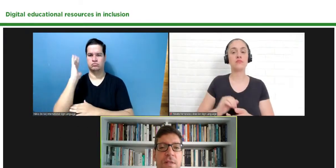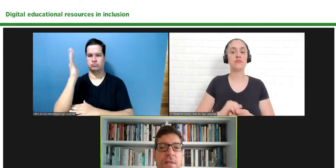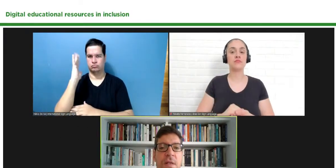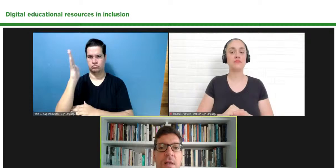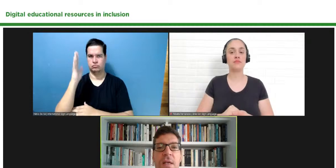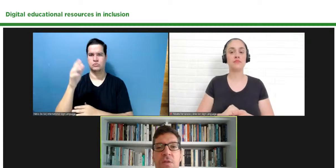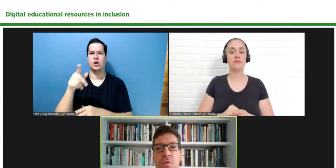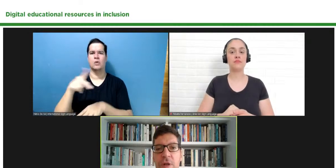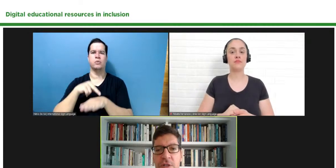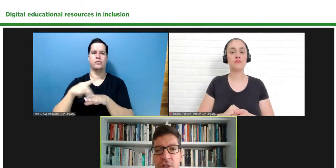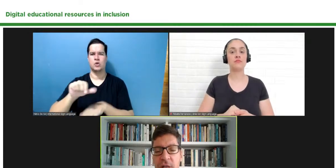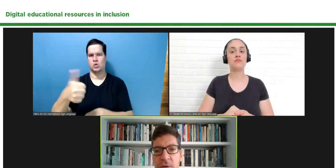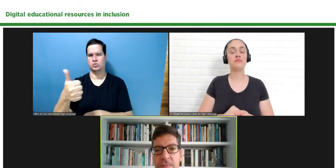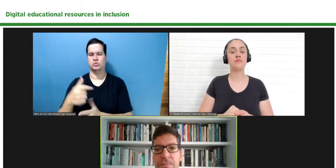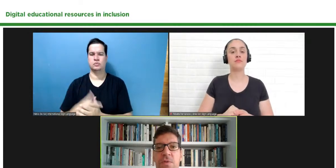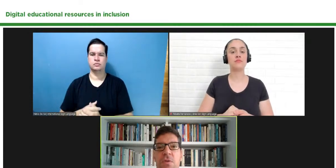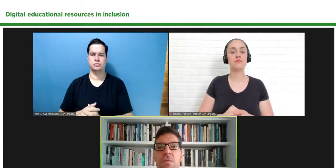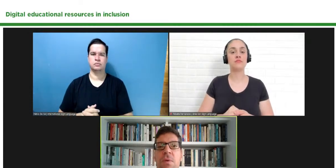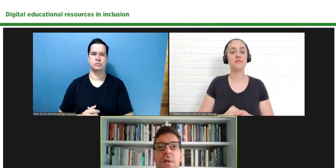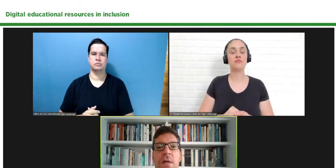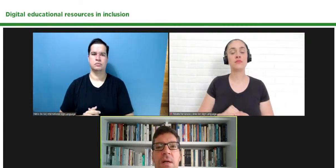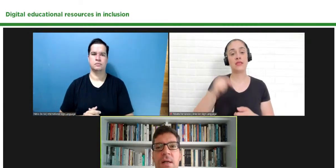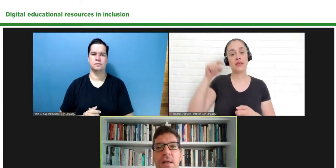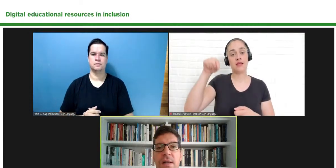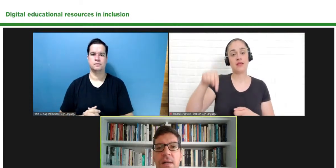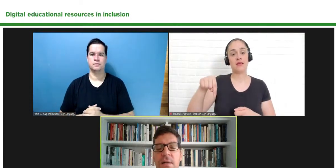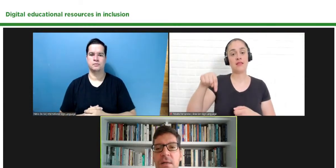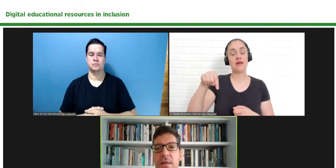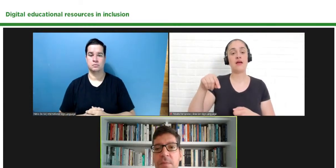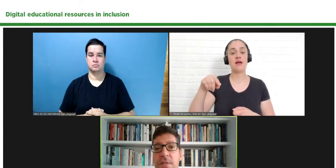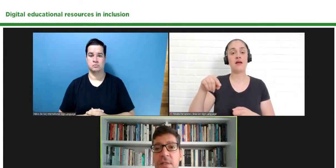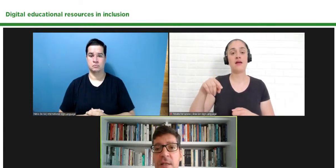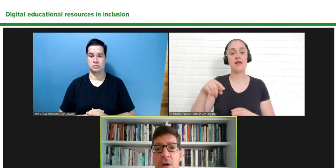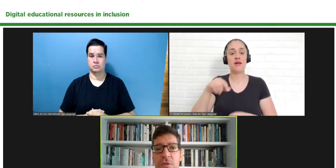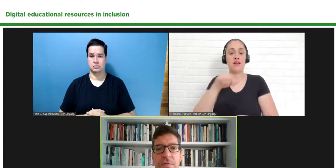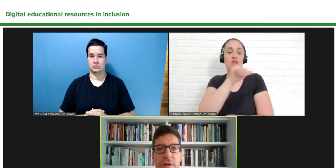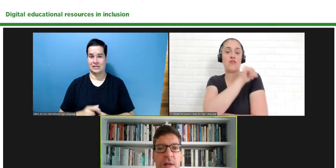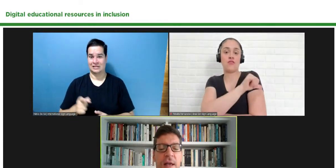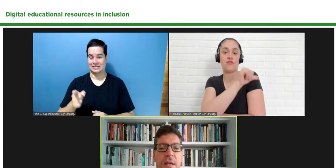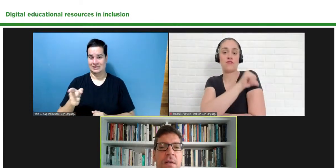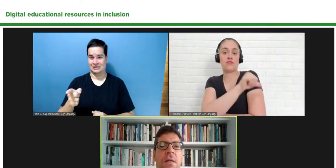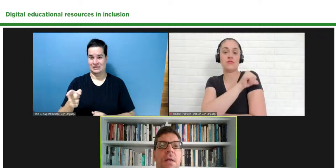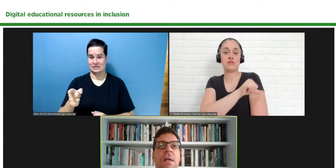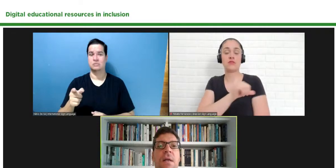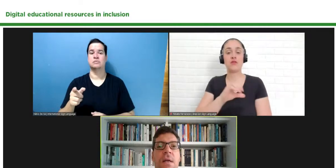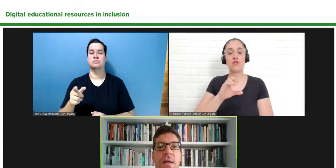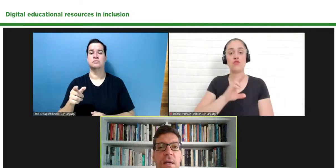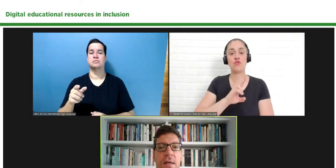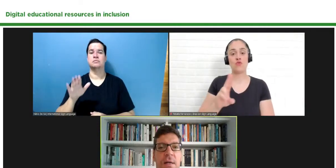who is in Rio de Janeiro. So her name is Claudia Werneck.